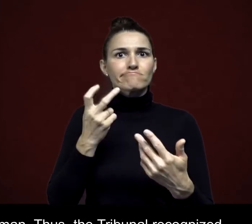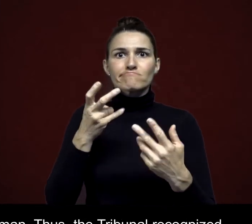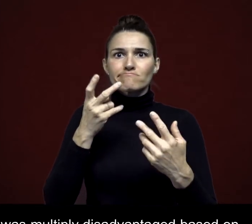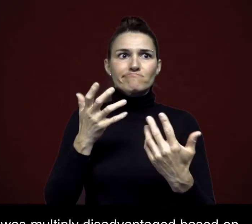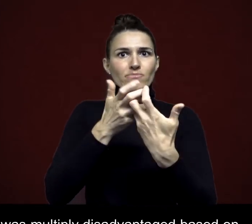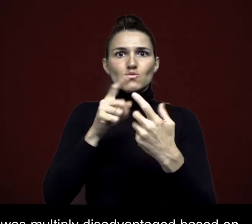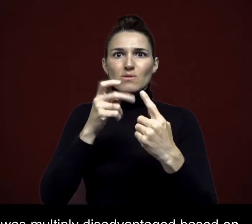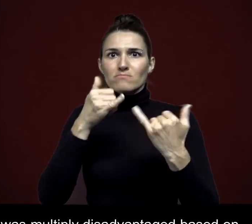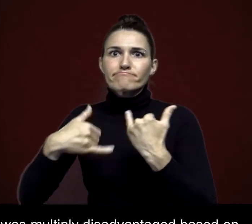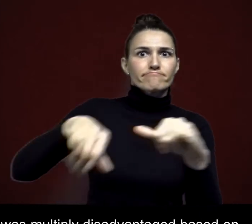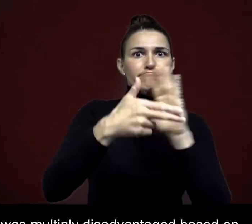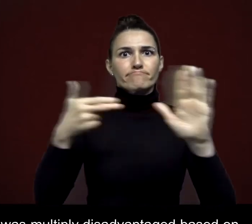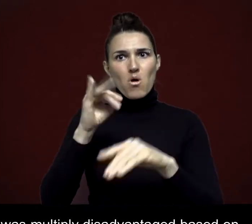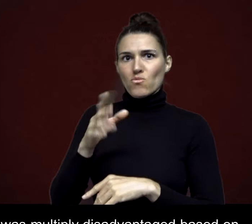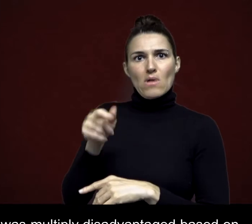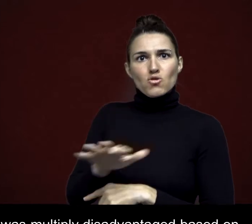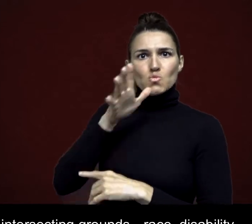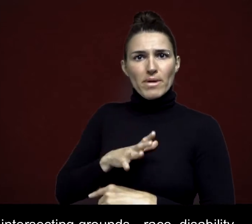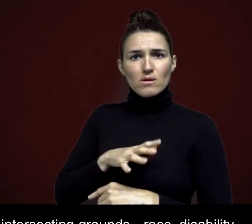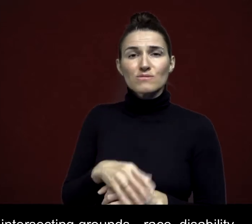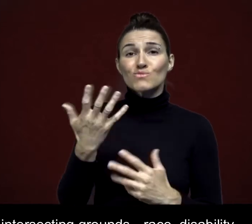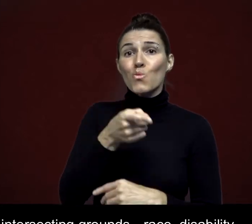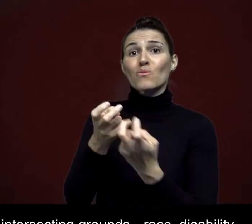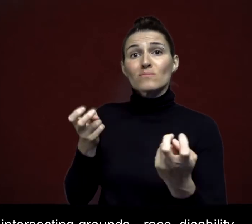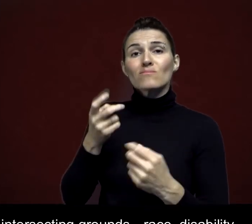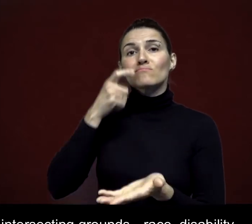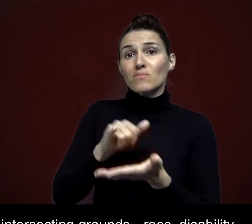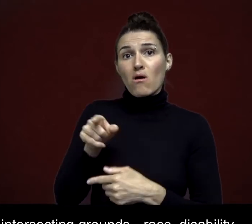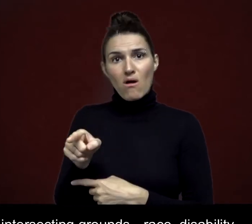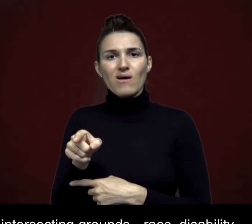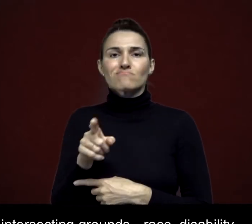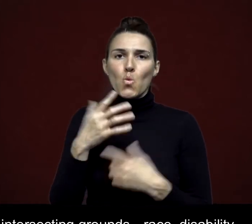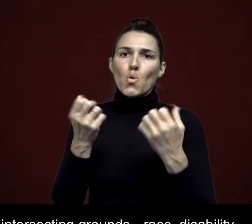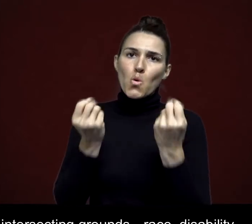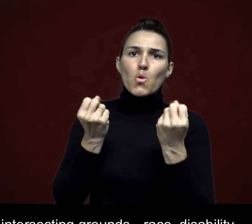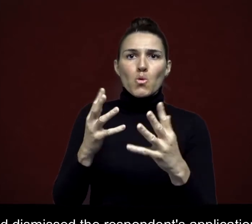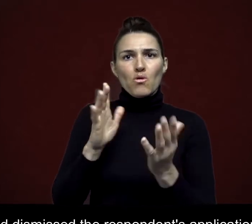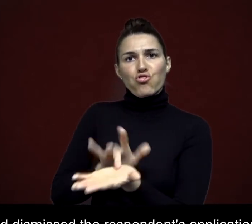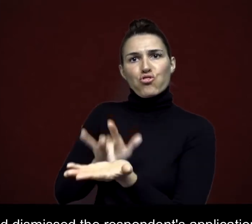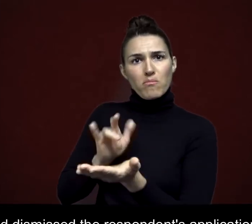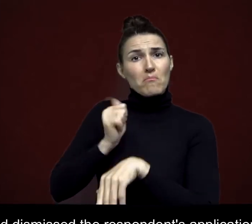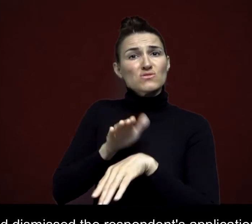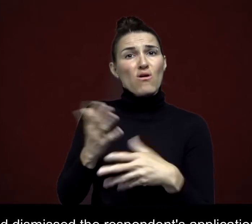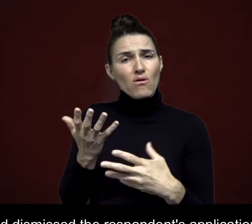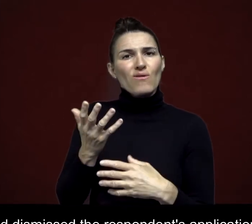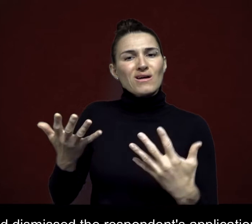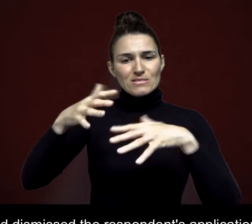recognized that Ms. Wu was multiply disadvantaged based on a number of intersecting grounds, race, disability, and sex, and dismissed the